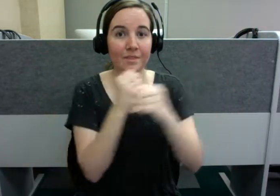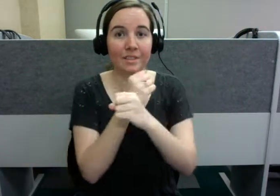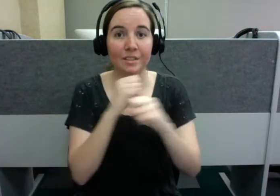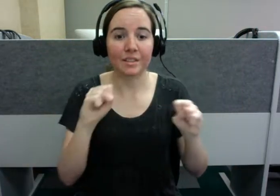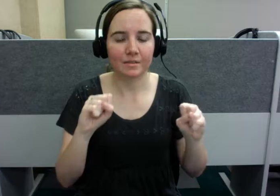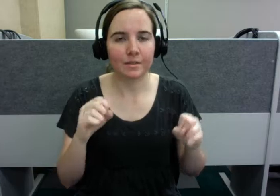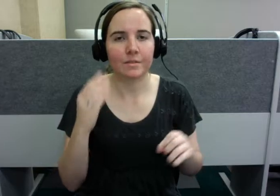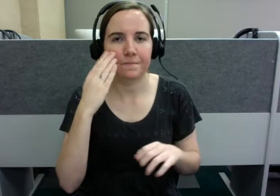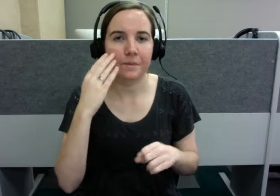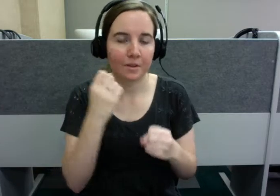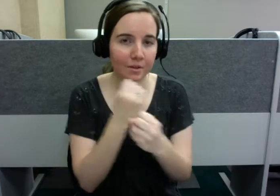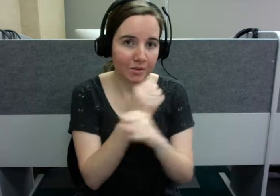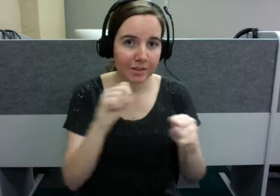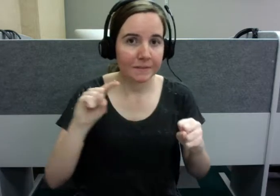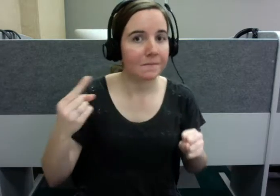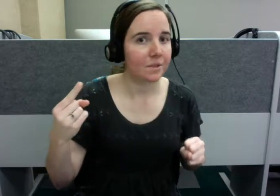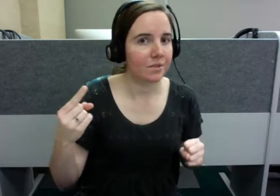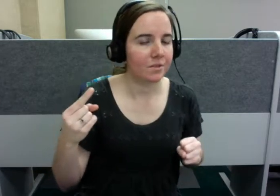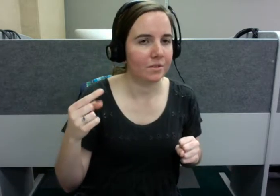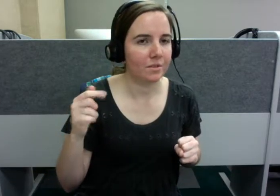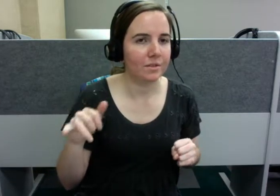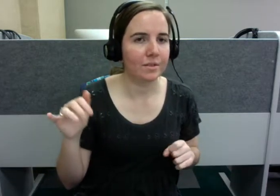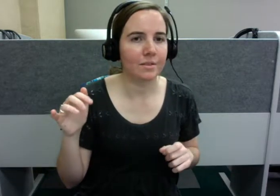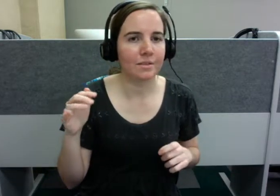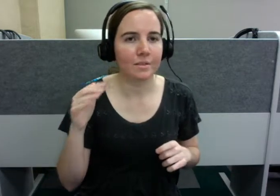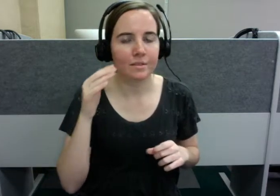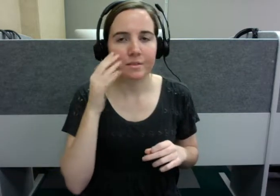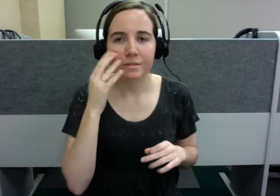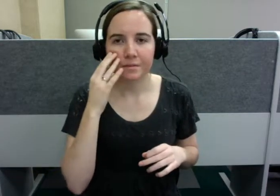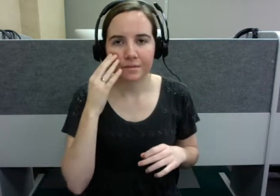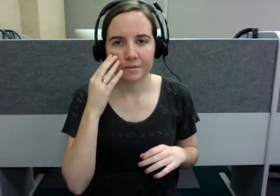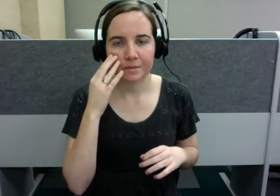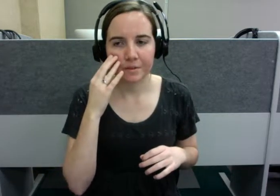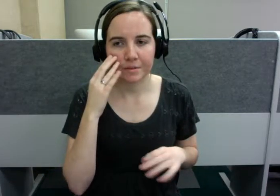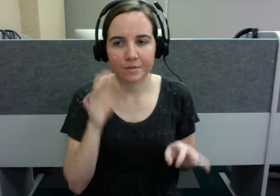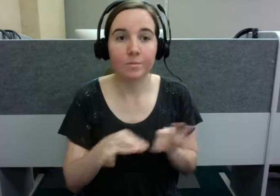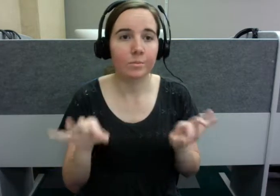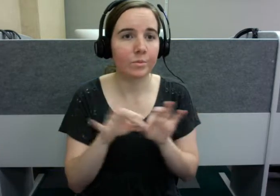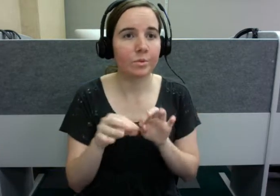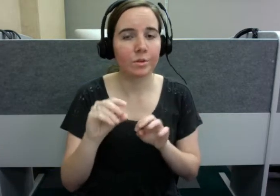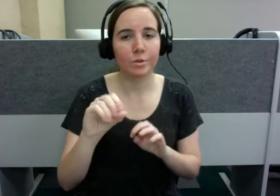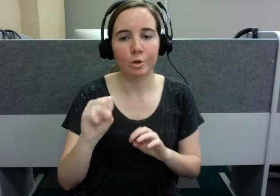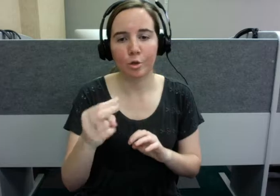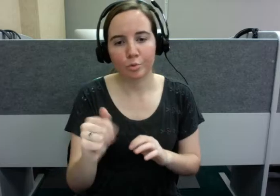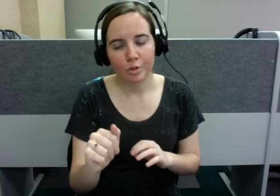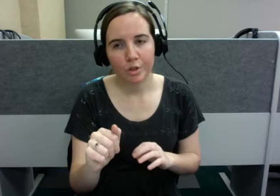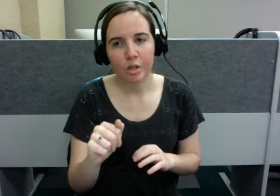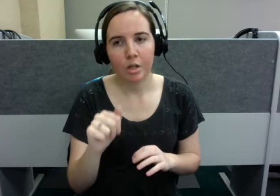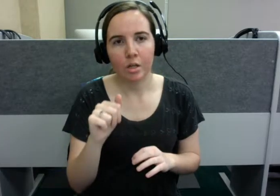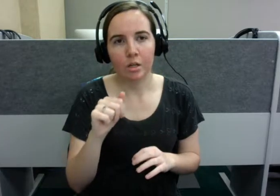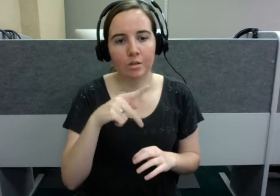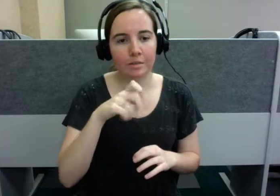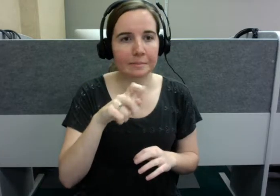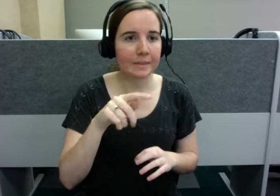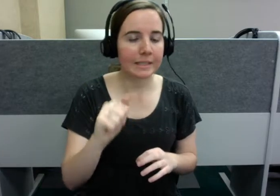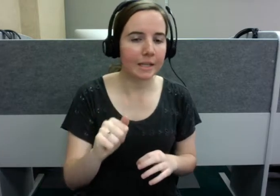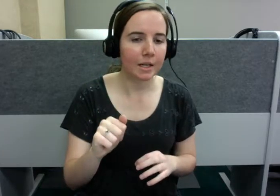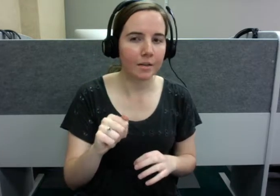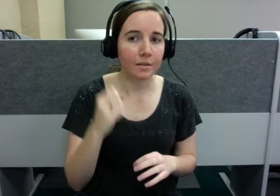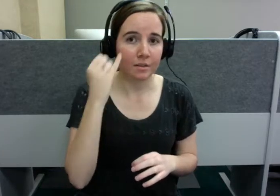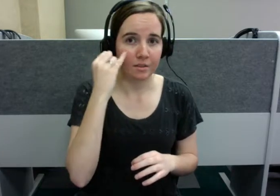Safety first is, going back to, OSHA and PETA and the Humane Society. What if OSHA got it